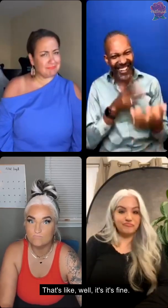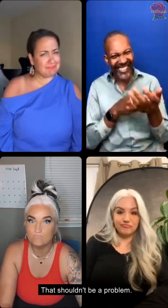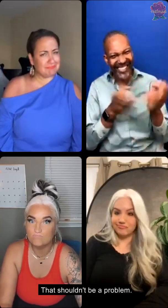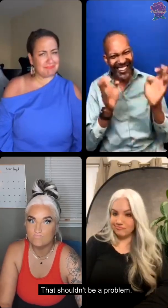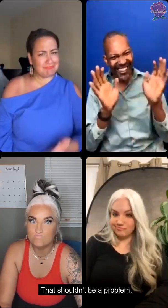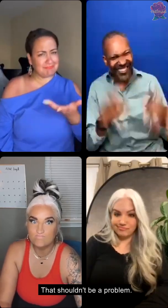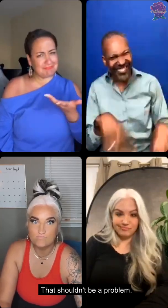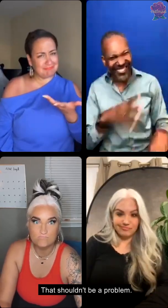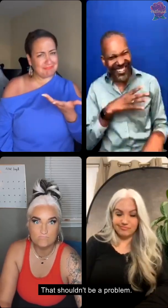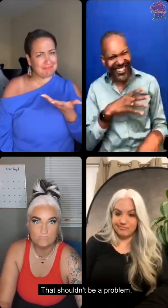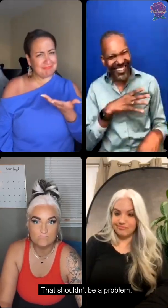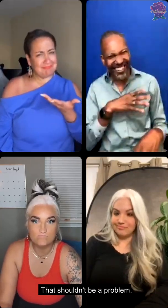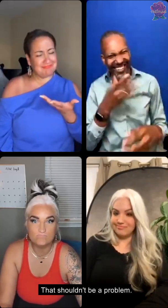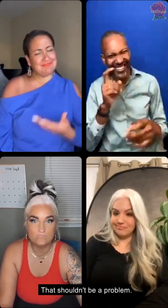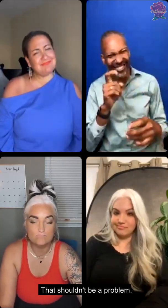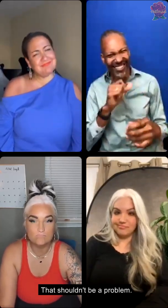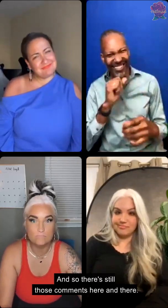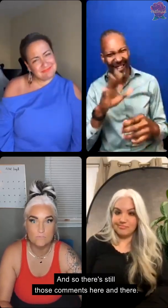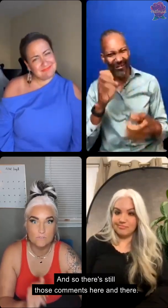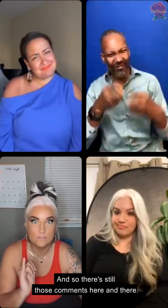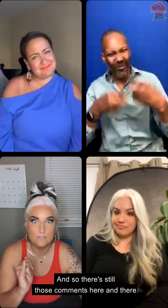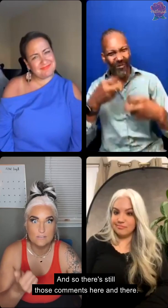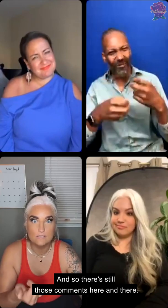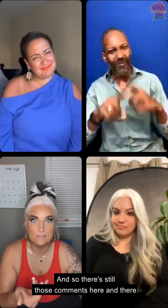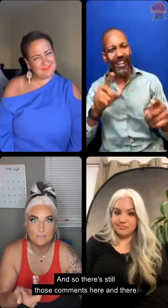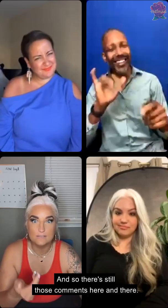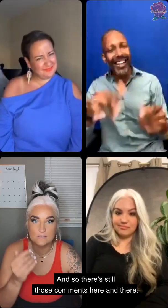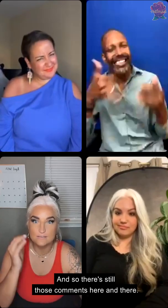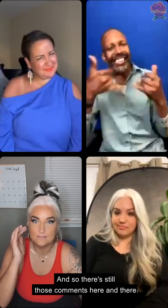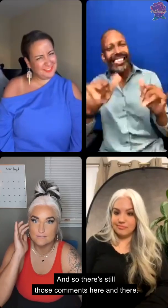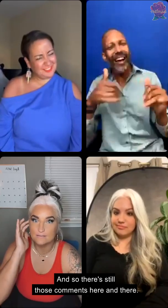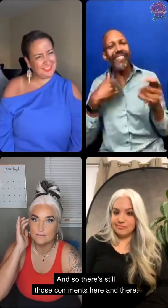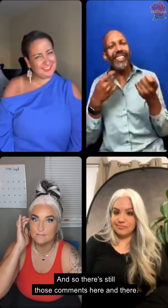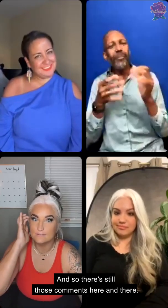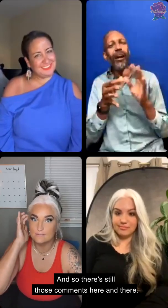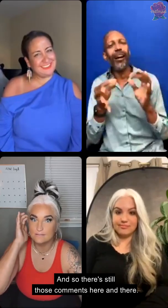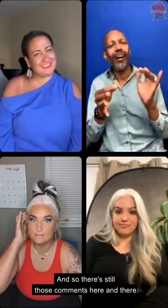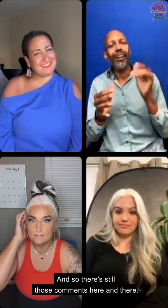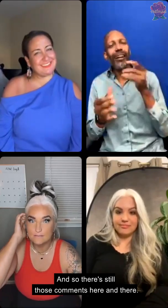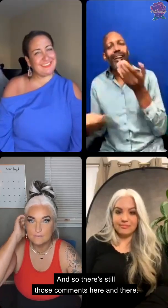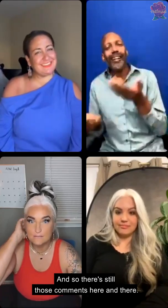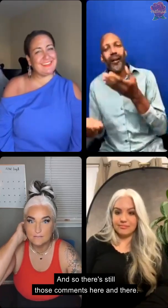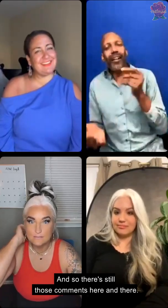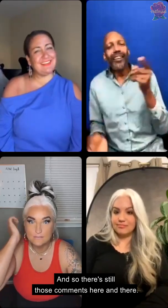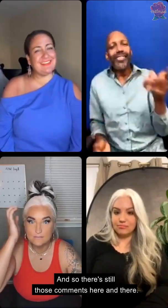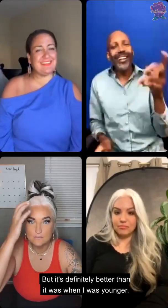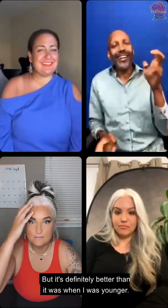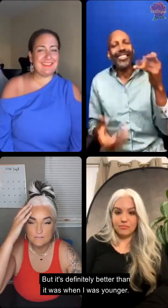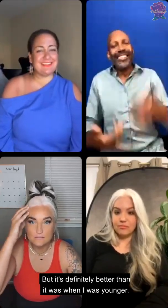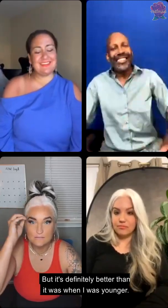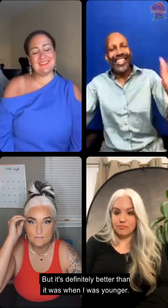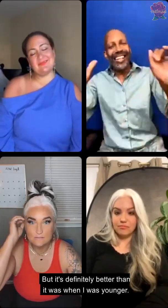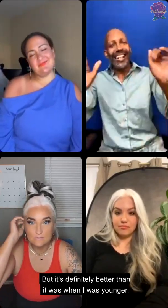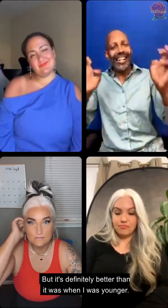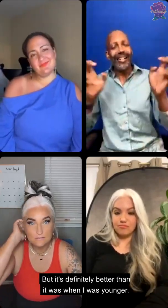what? It's fine. That shouldn't be a problem. And so there's still those comments here and there,